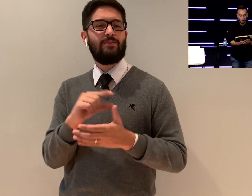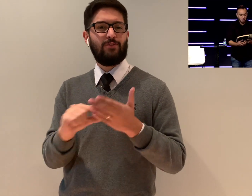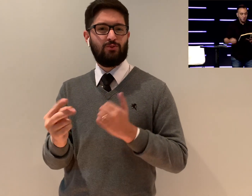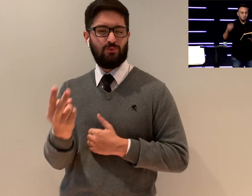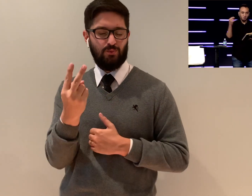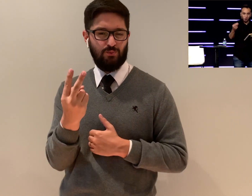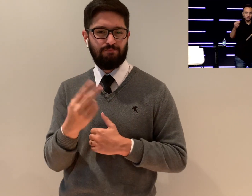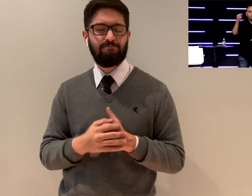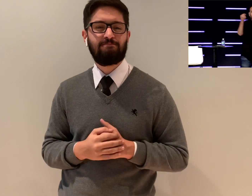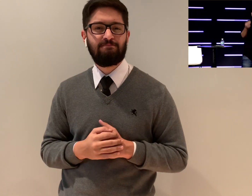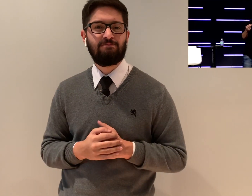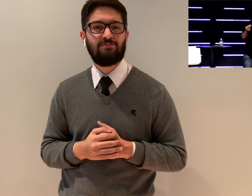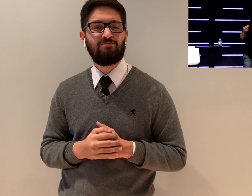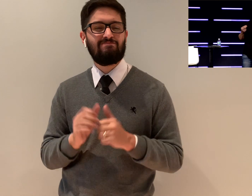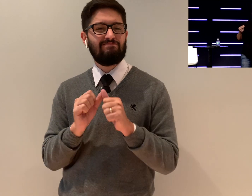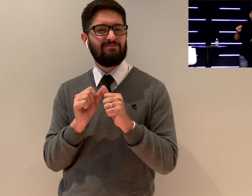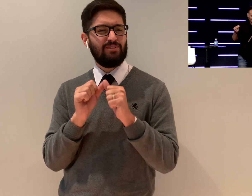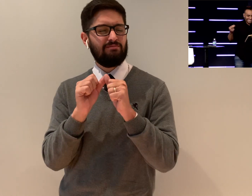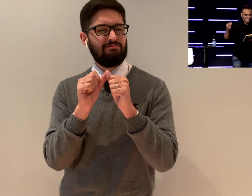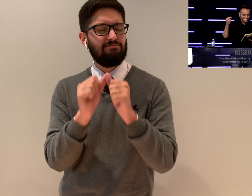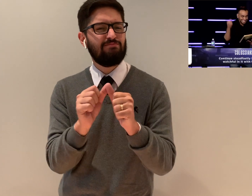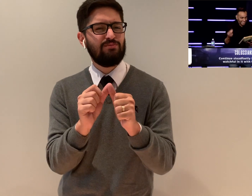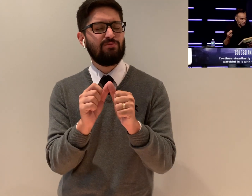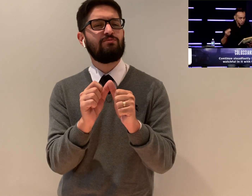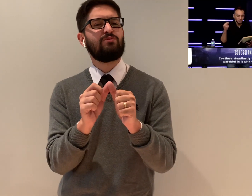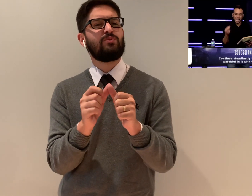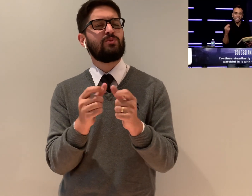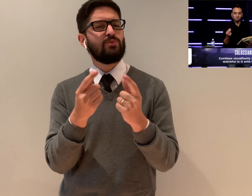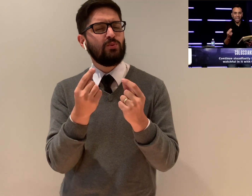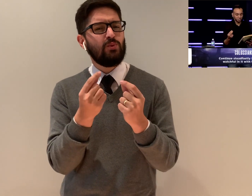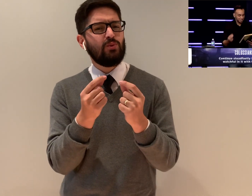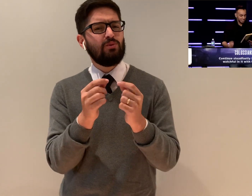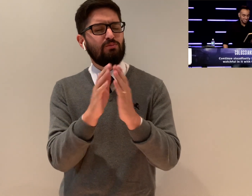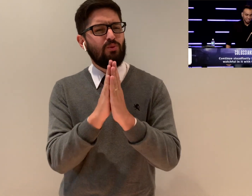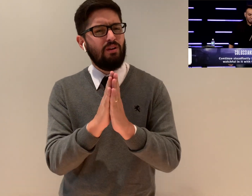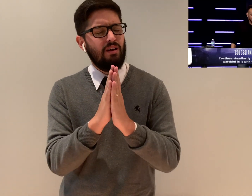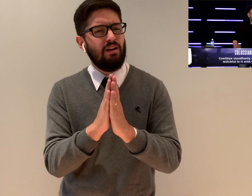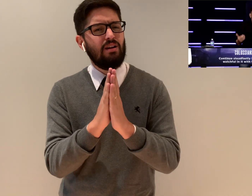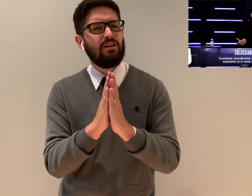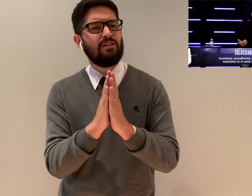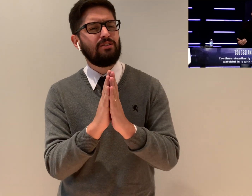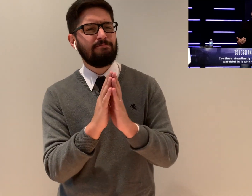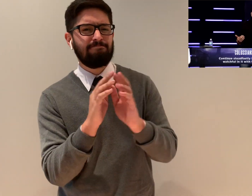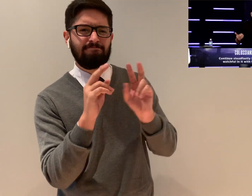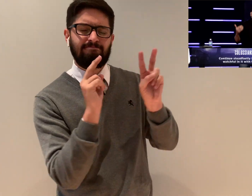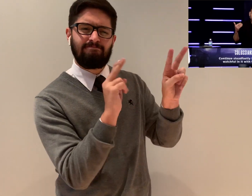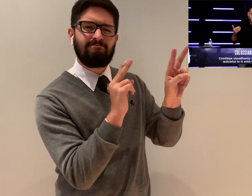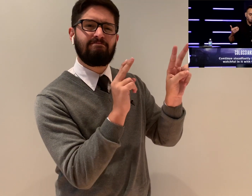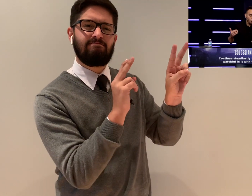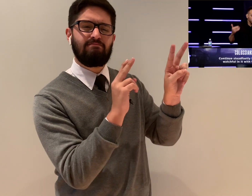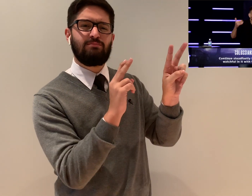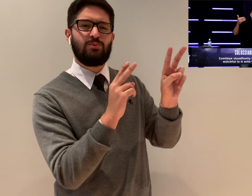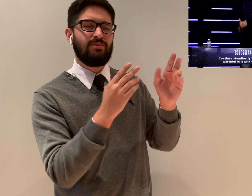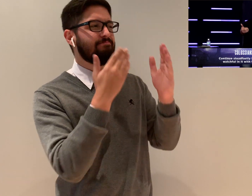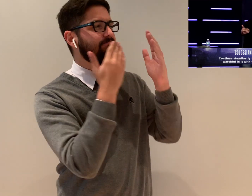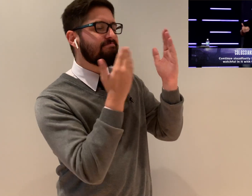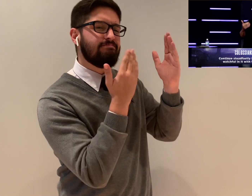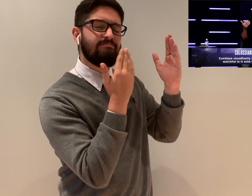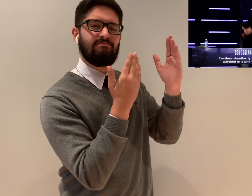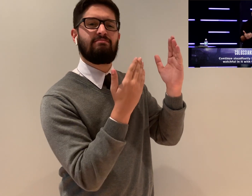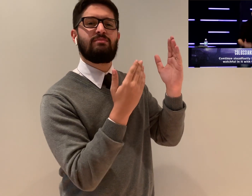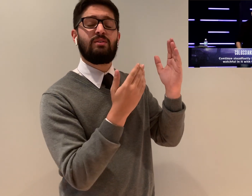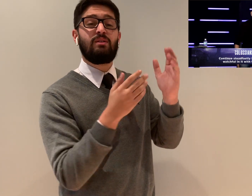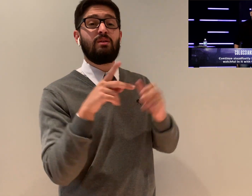4, verse 2. Continue steadfastly in prayer by being watchful in it